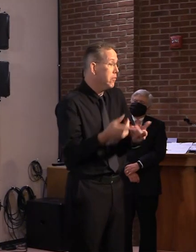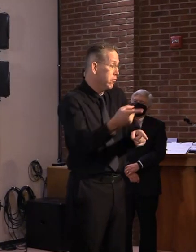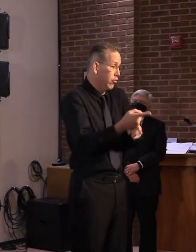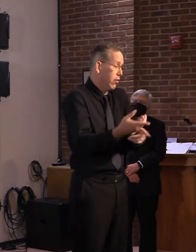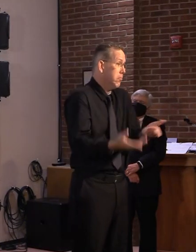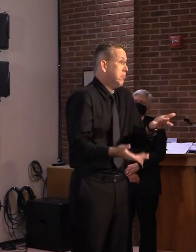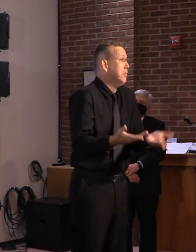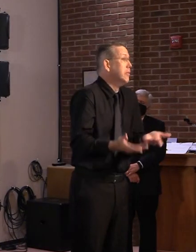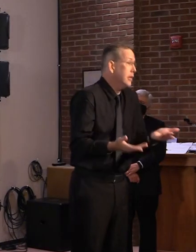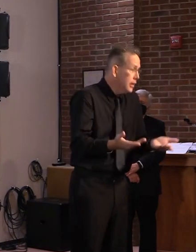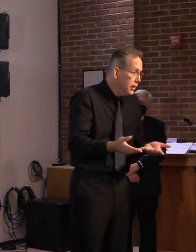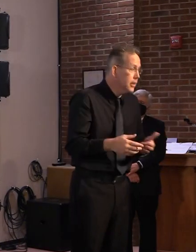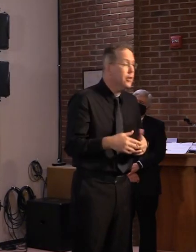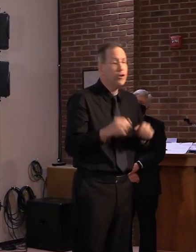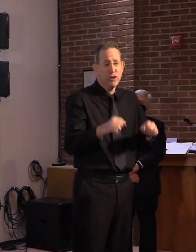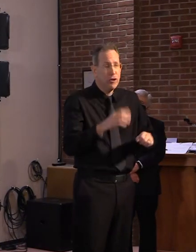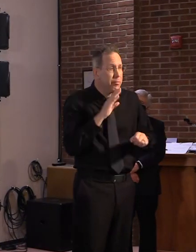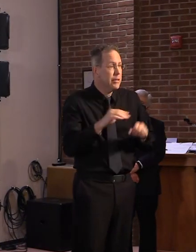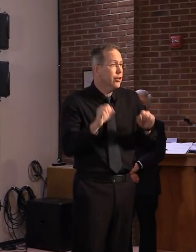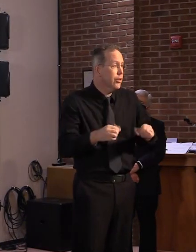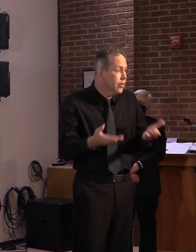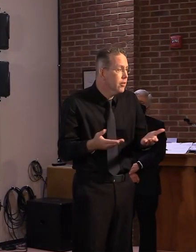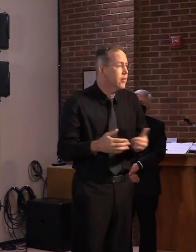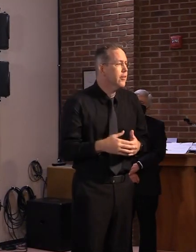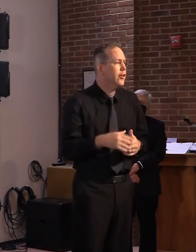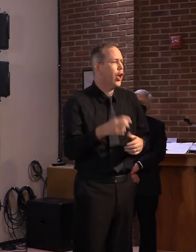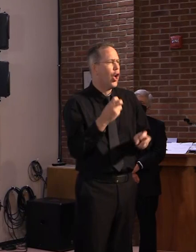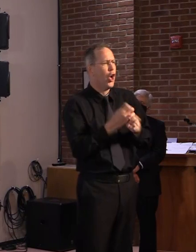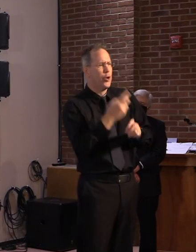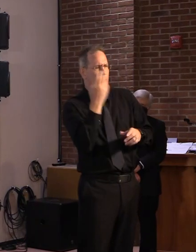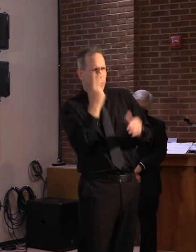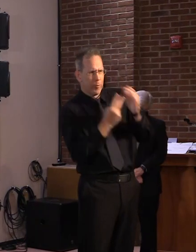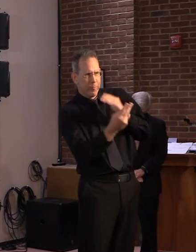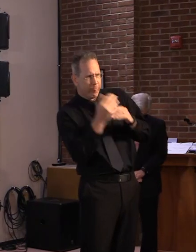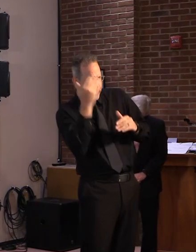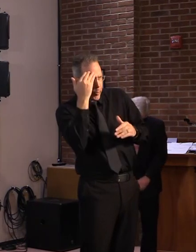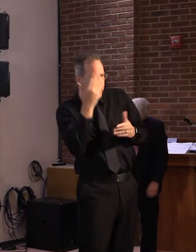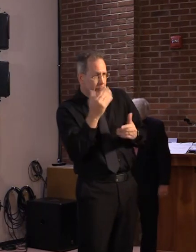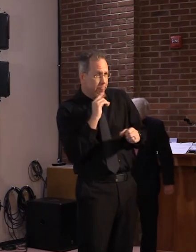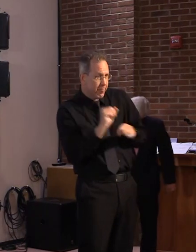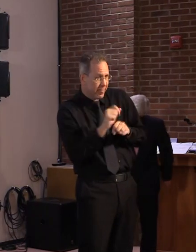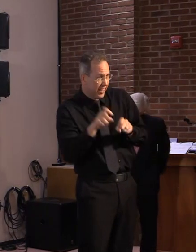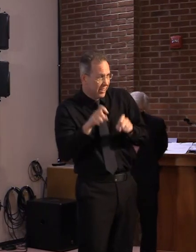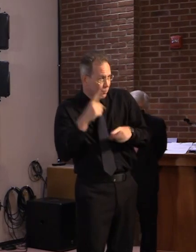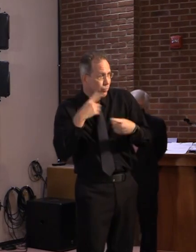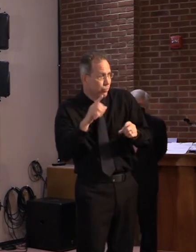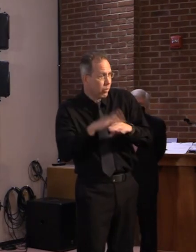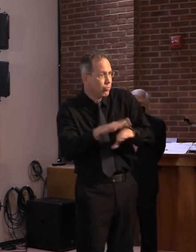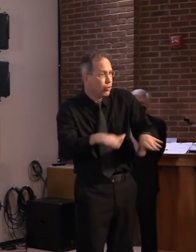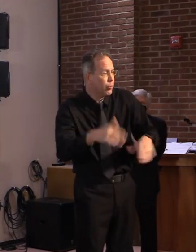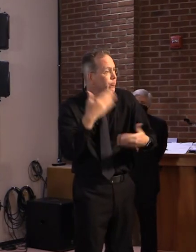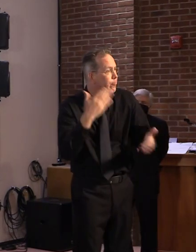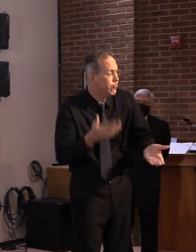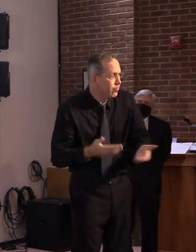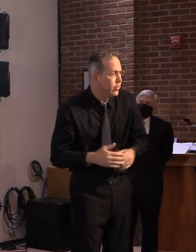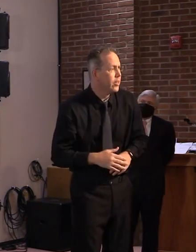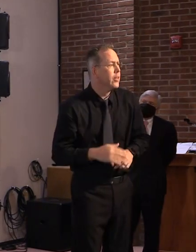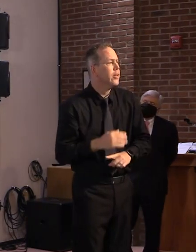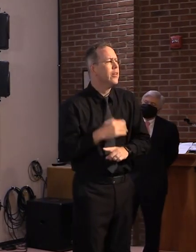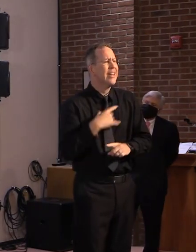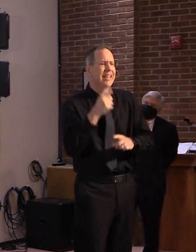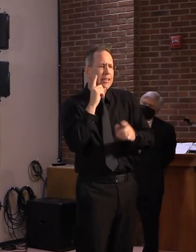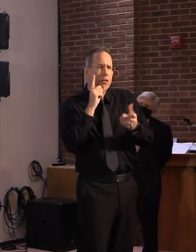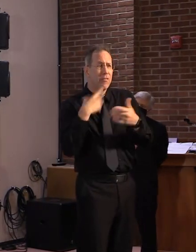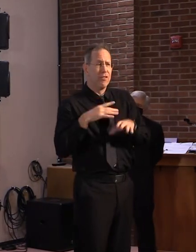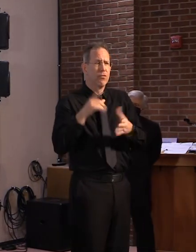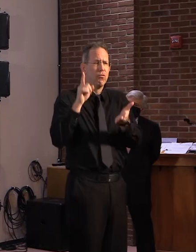It's really hard to know because, again, we don't think kids are spreading it that much amongst themselves or amongst